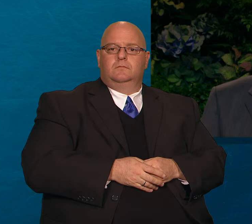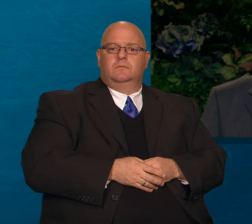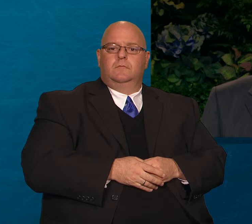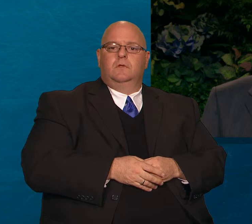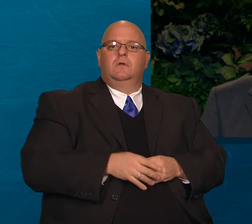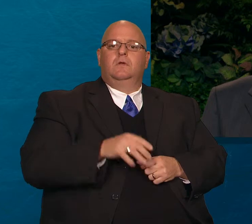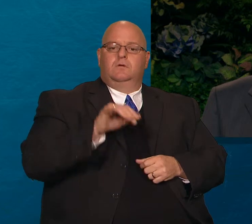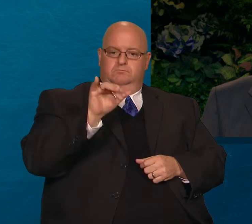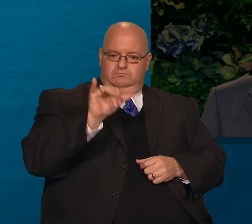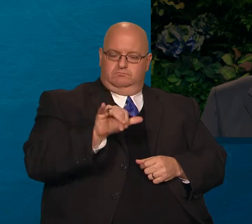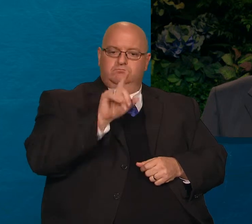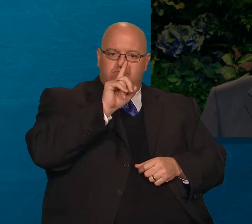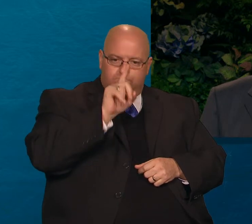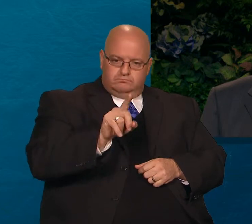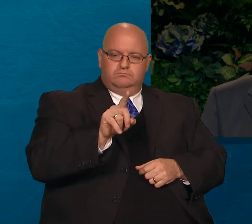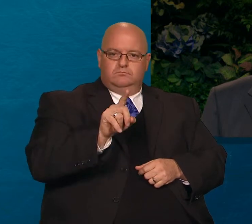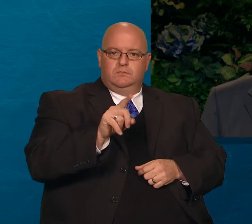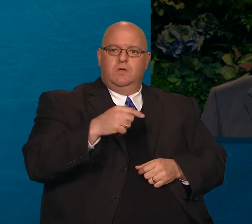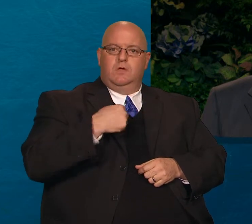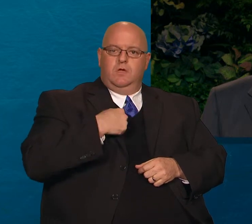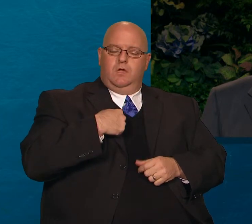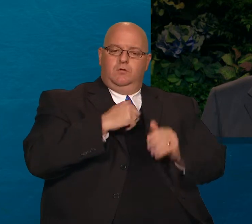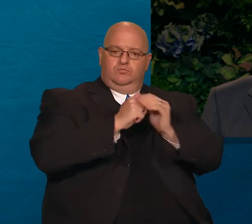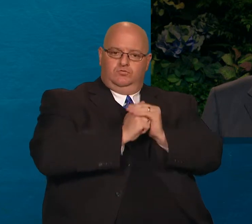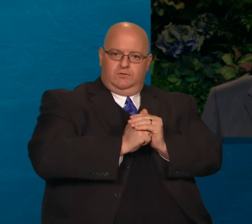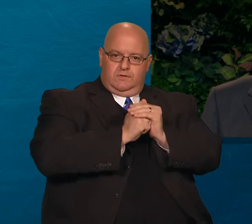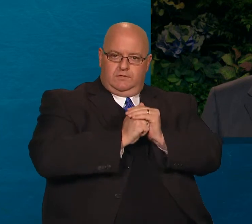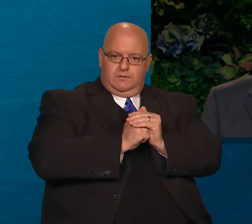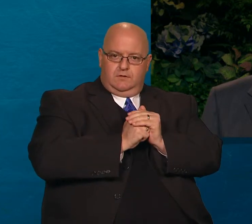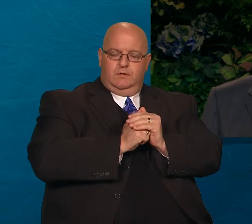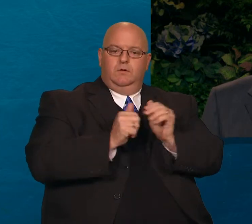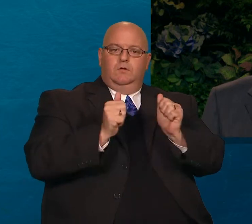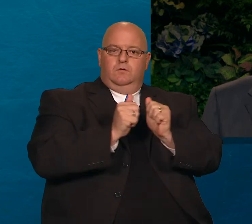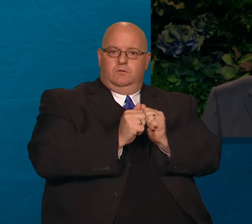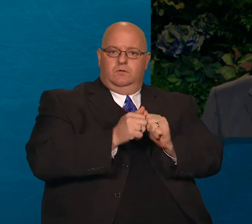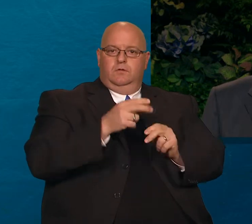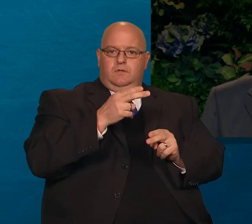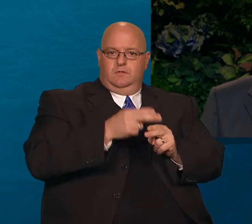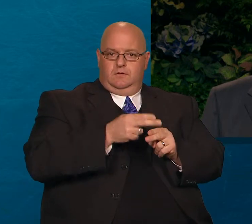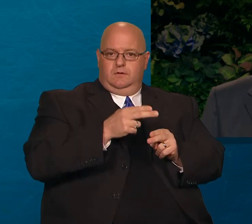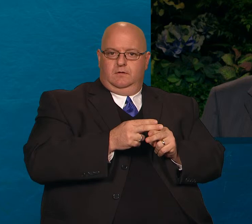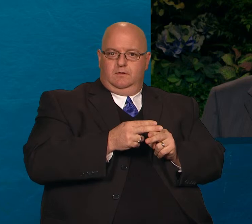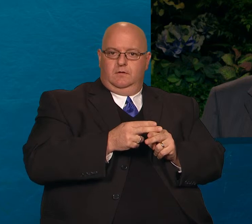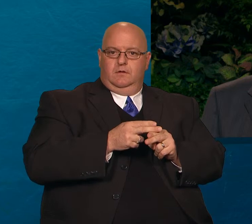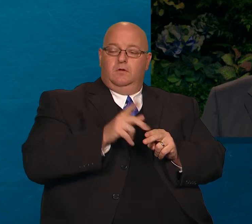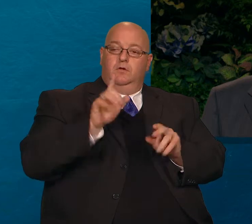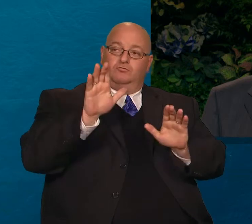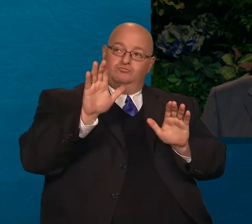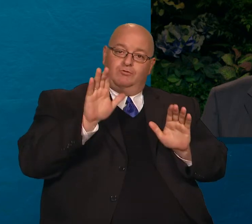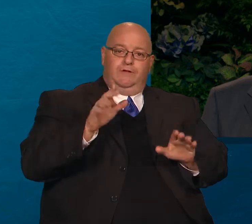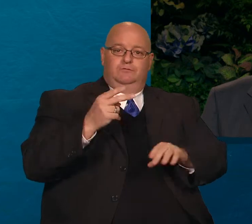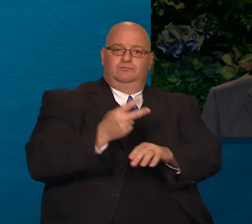That this may be so, I pray in the name of that great